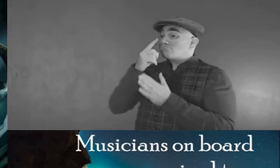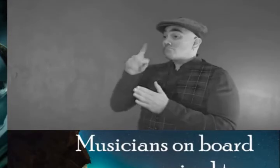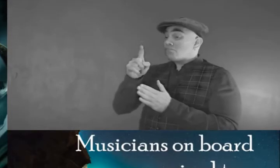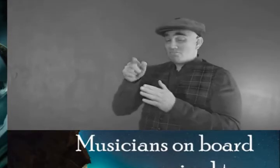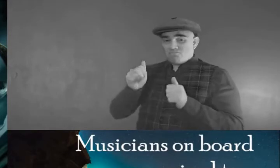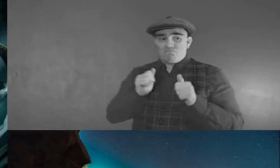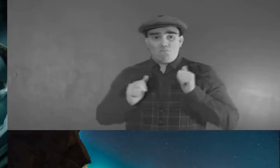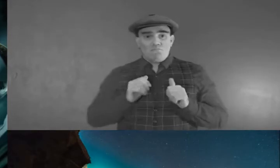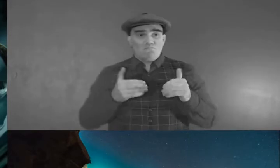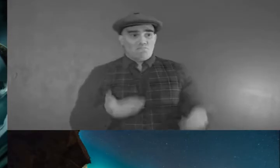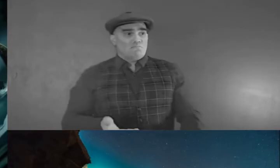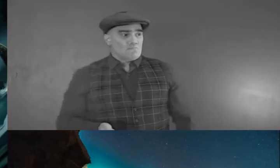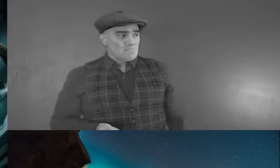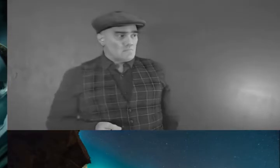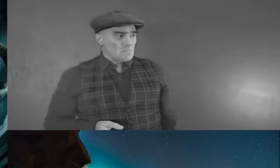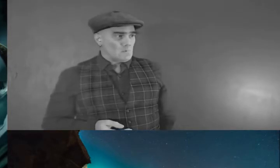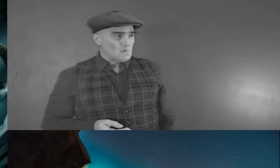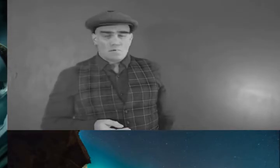made.